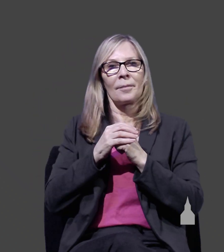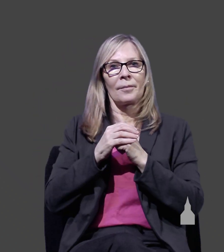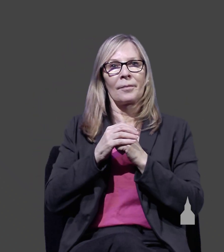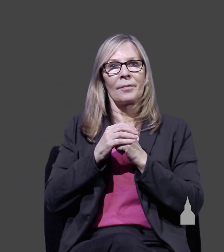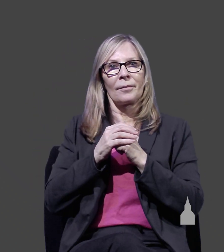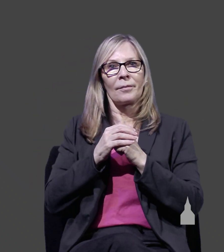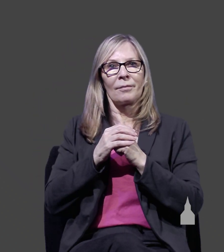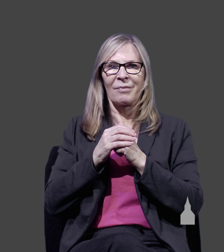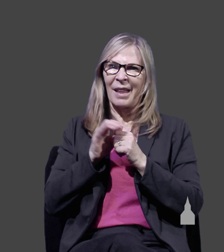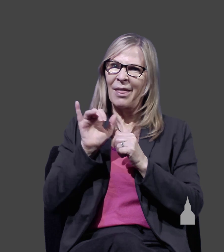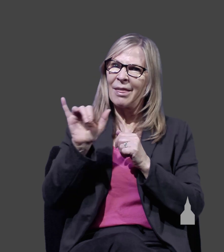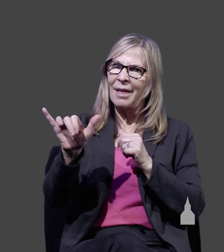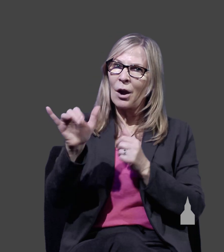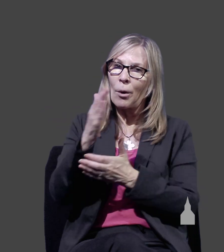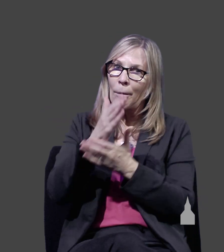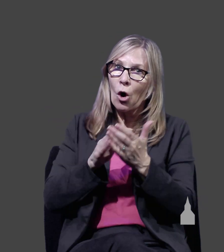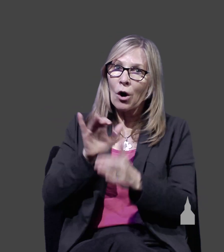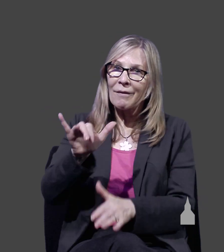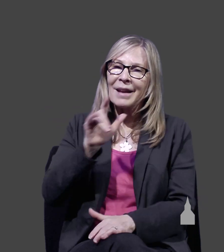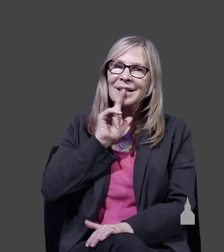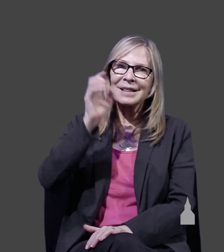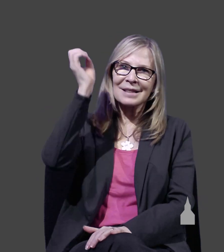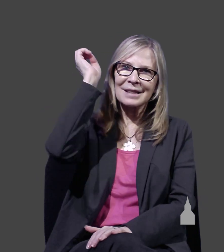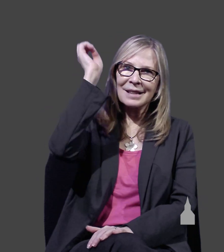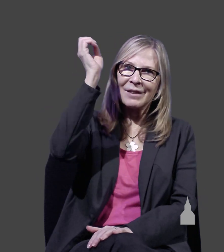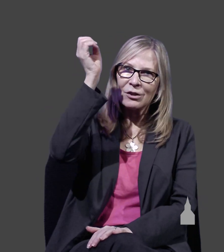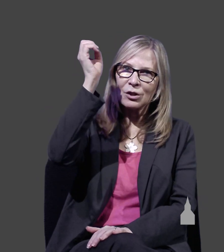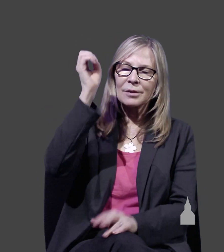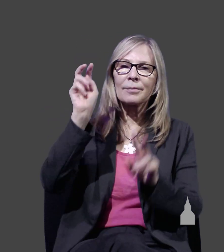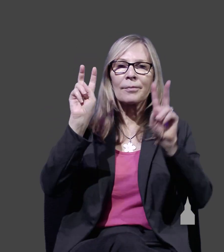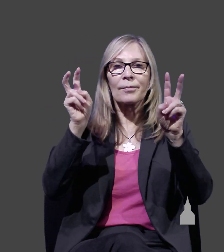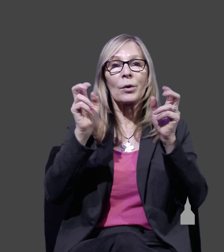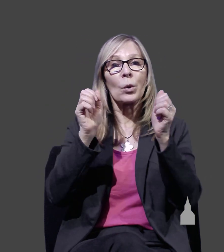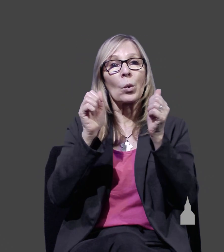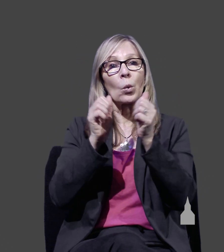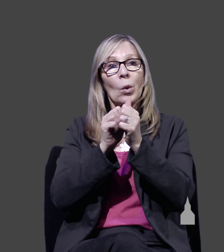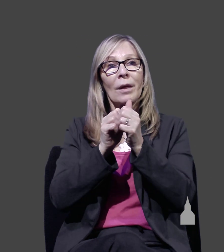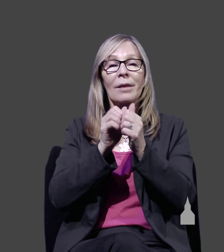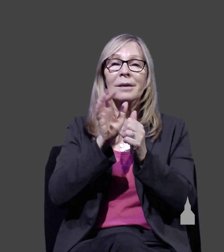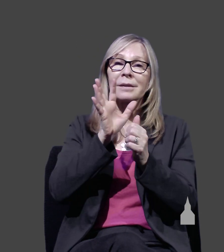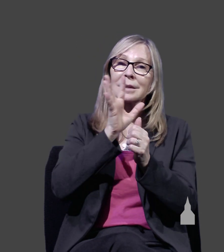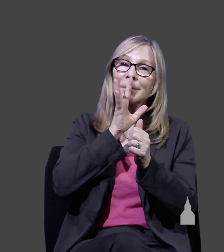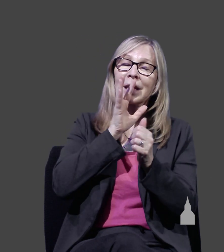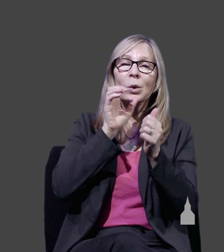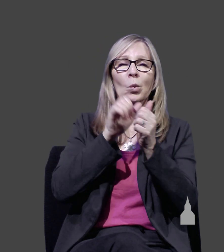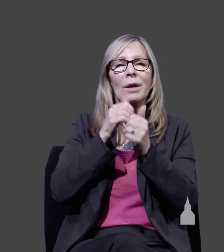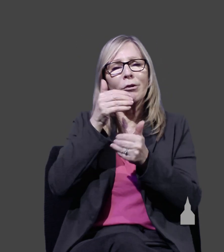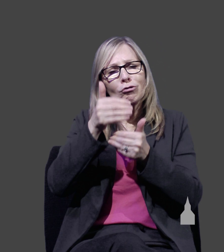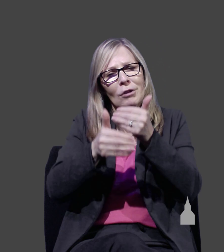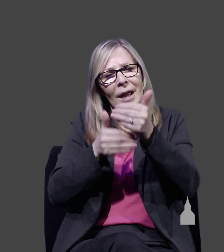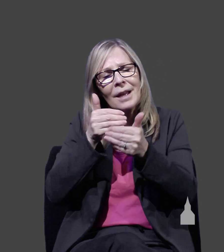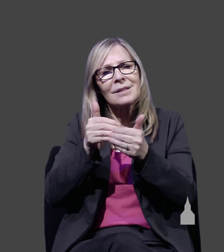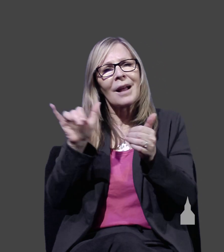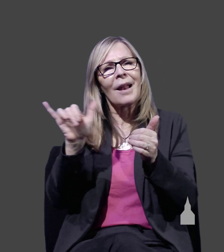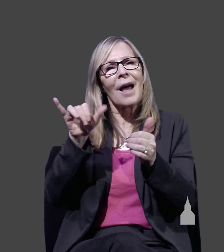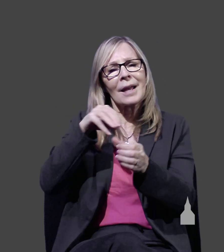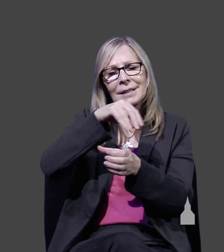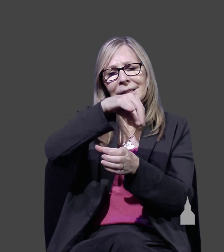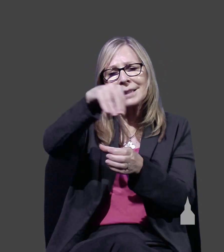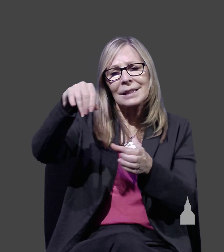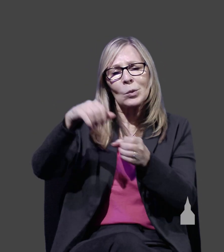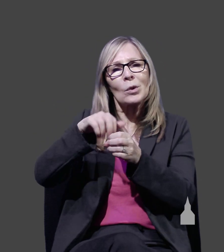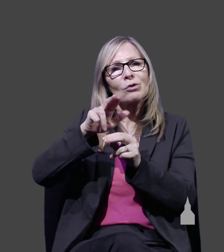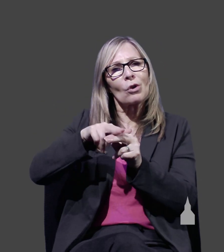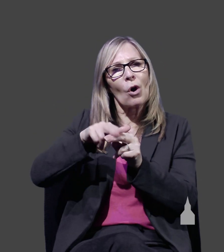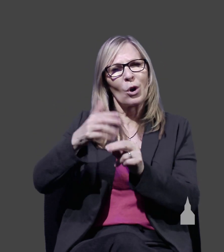that there's an evangelistic component. He says, let your speech always be with grace, as though seasoned with salt, so that you will know how you should respond to